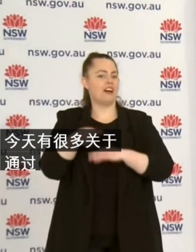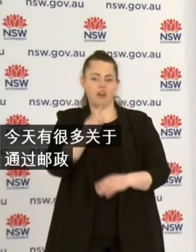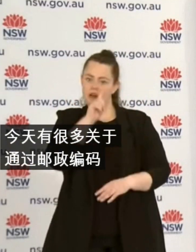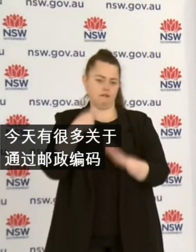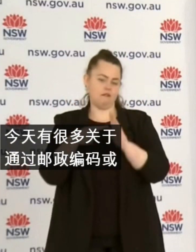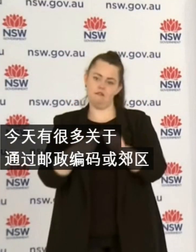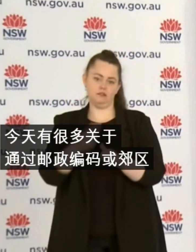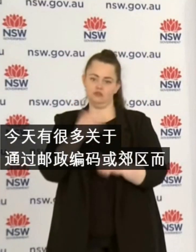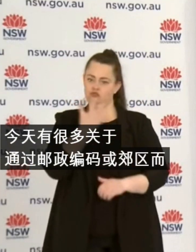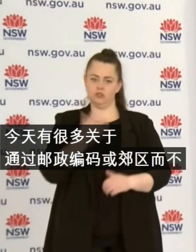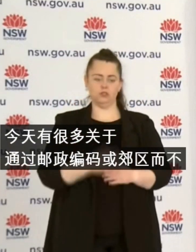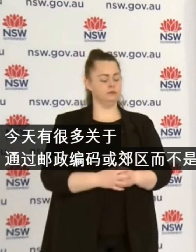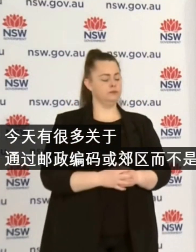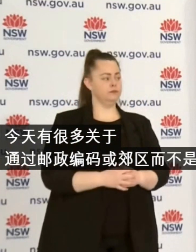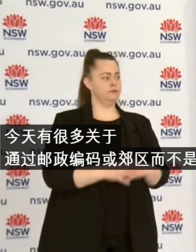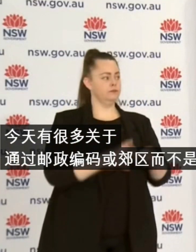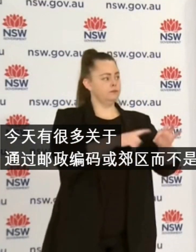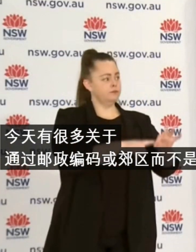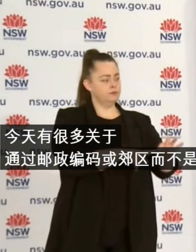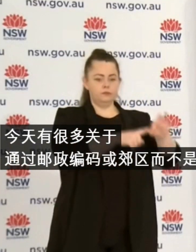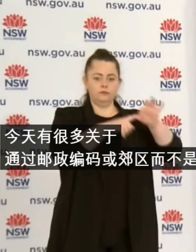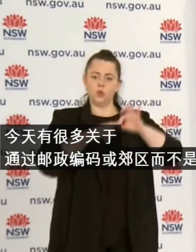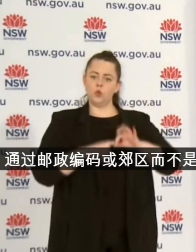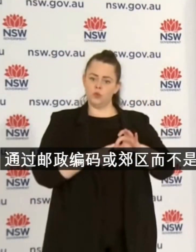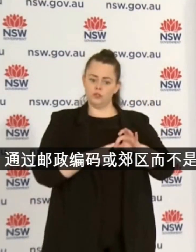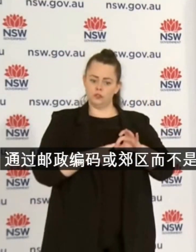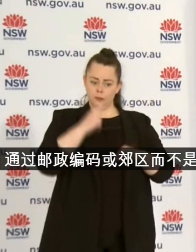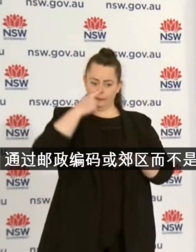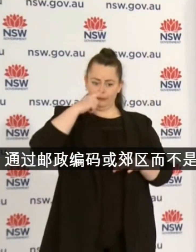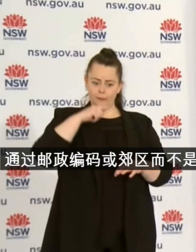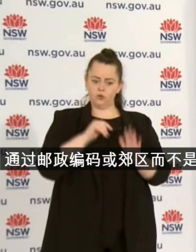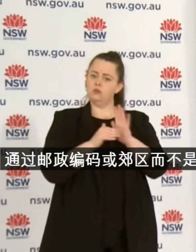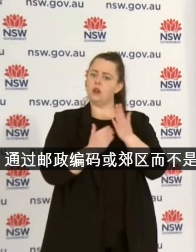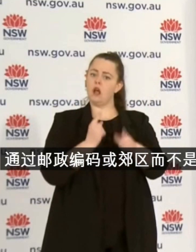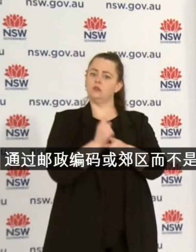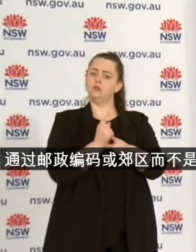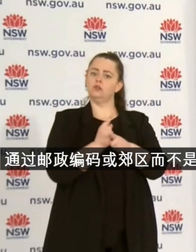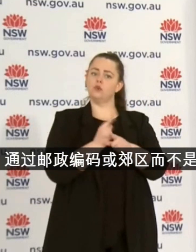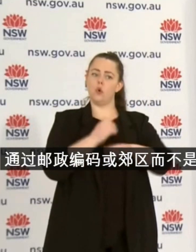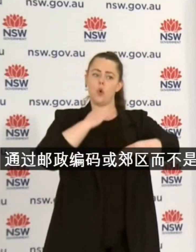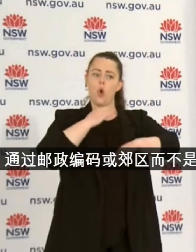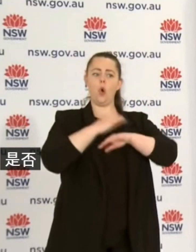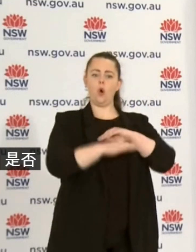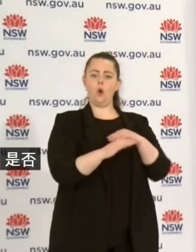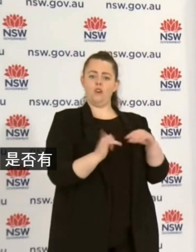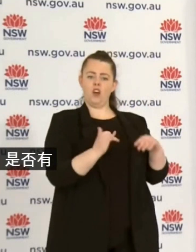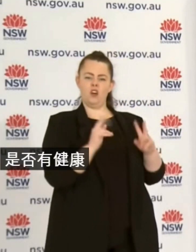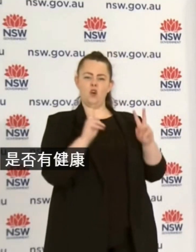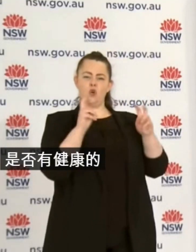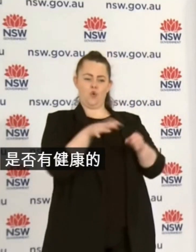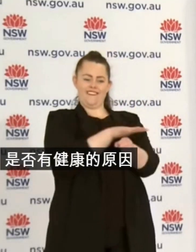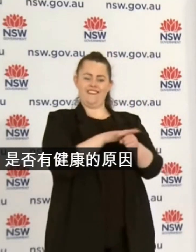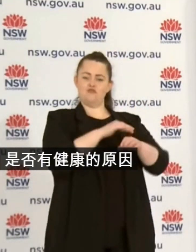about defining areas of concern by postcode or suburb rather than by LGA. Is there